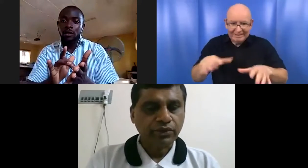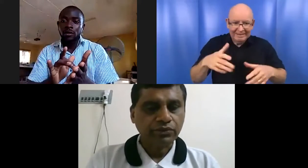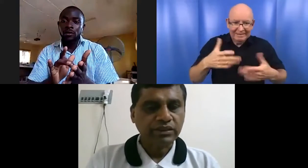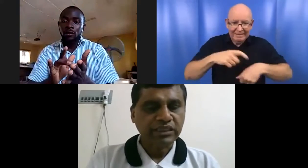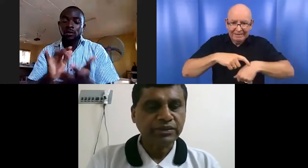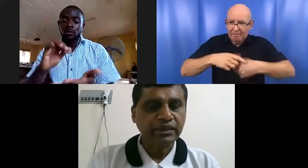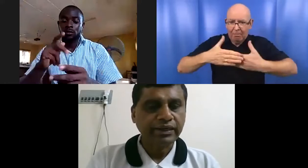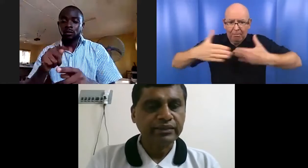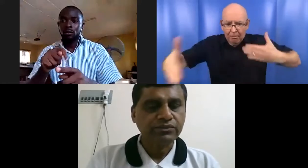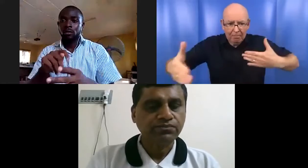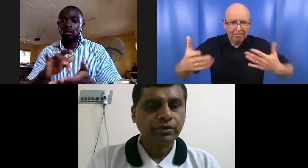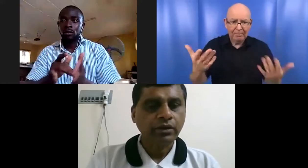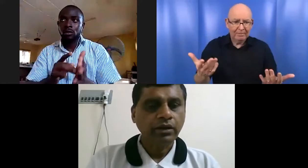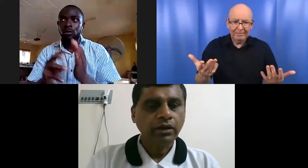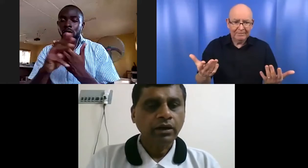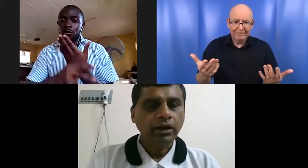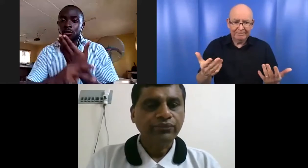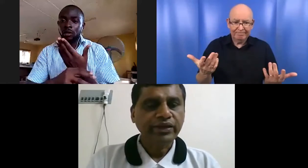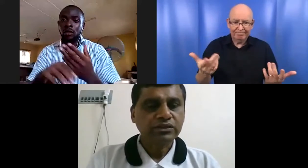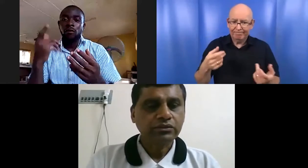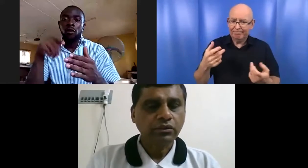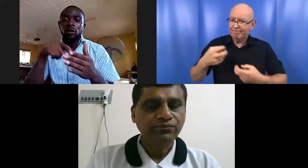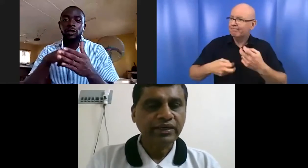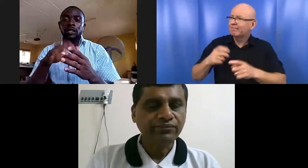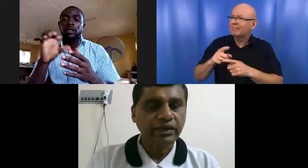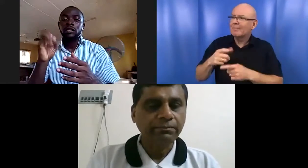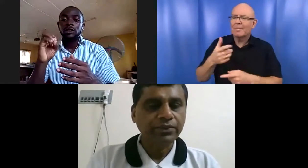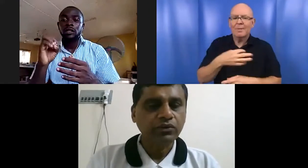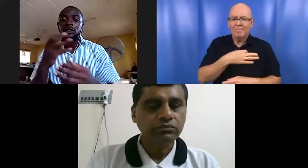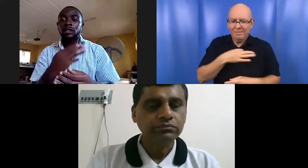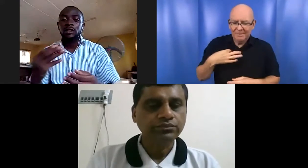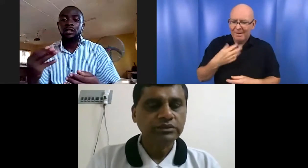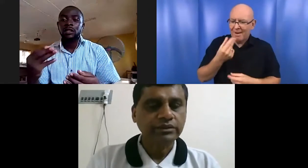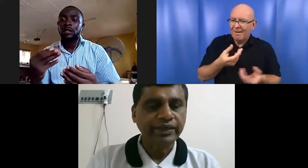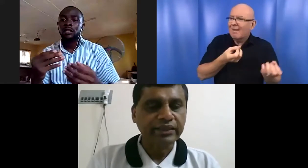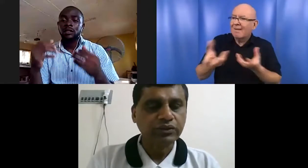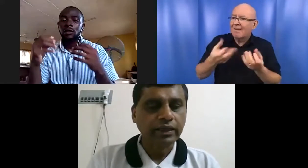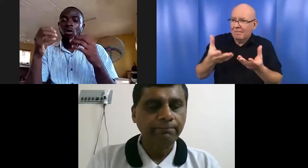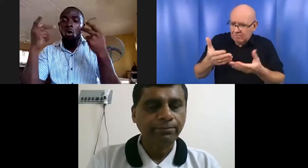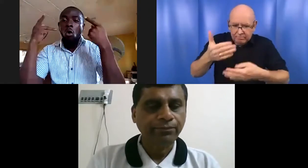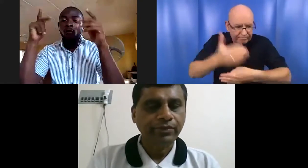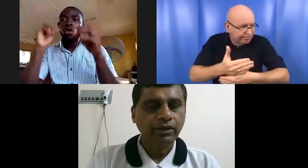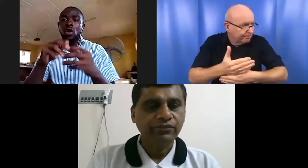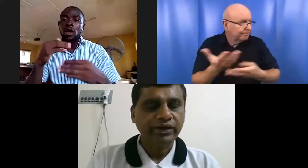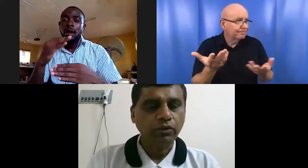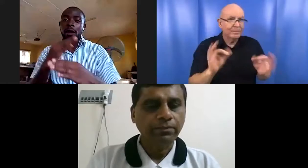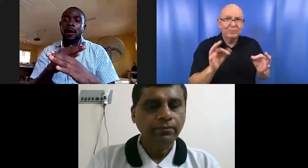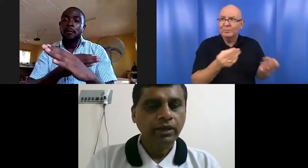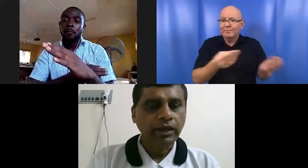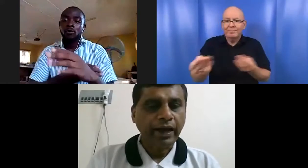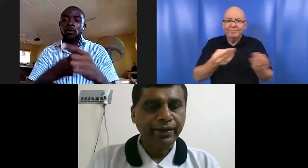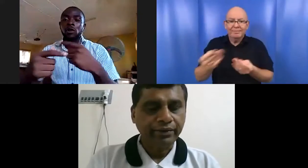treatment. So this has been the case. Things hopefully will improve the days to come, we